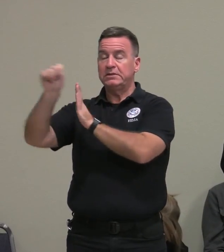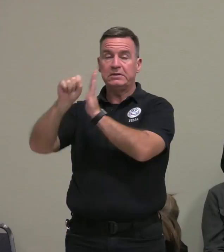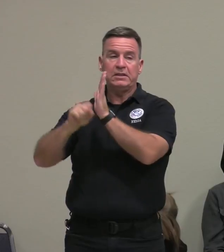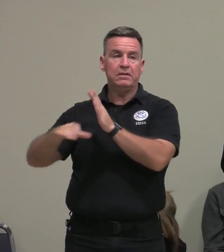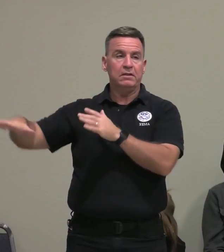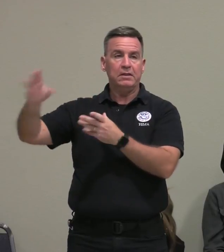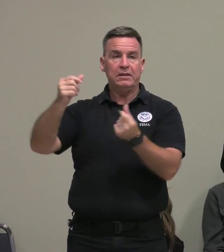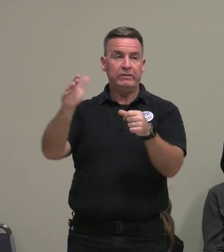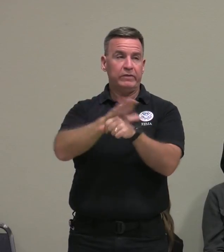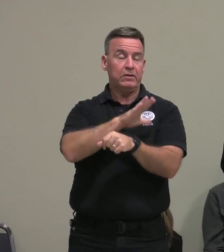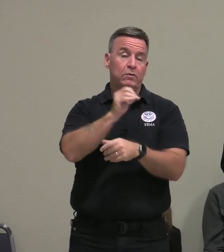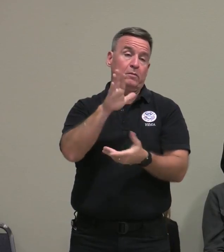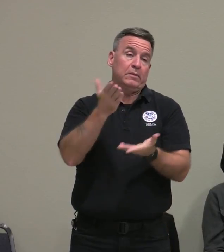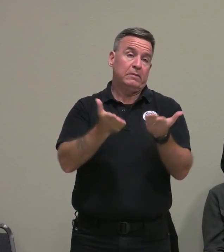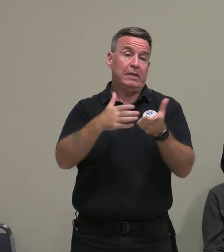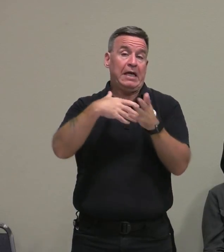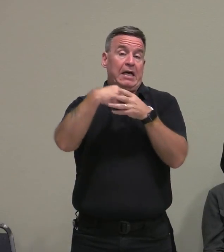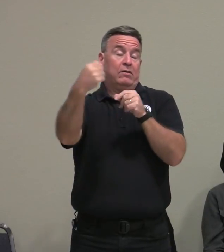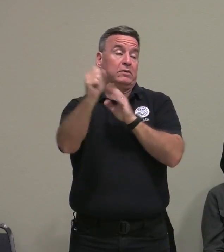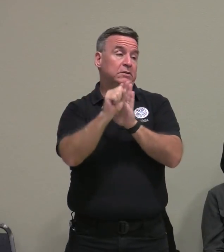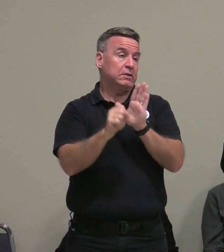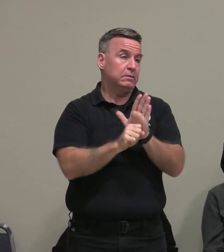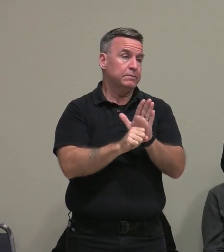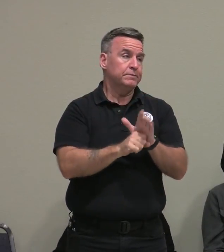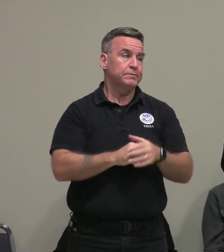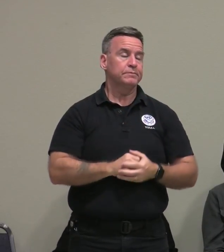state or possibly out of the state.